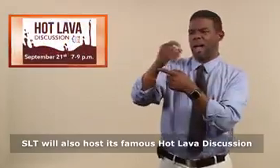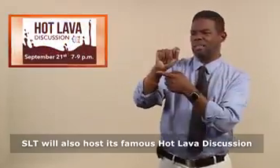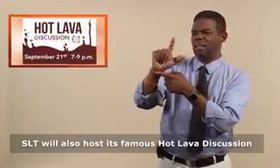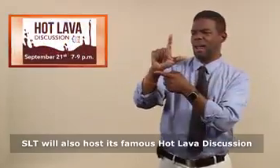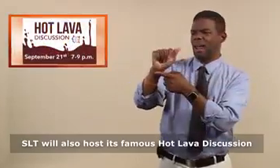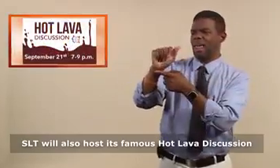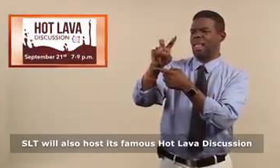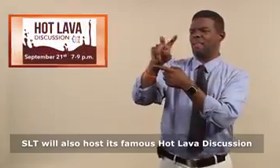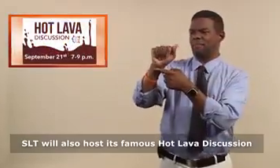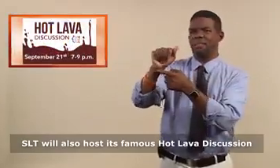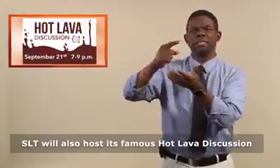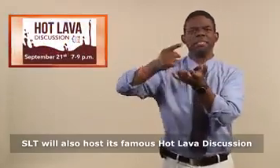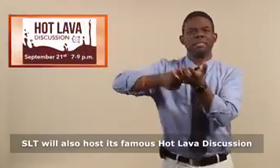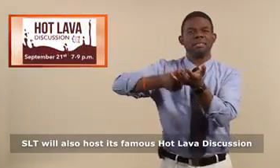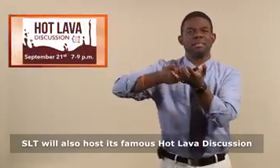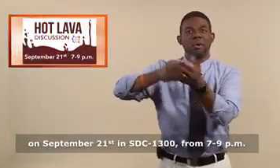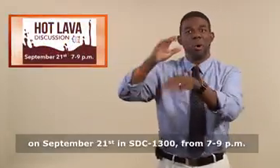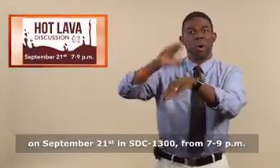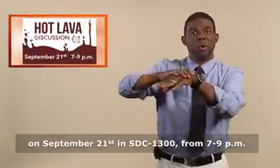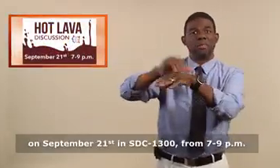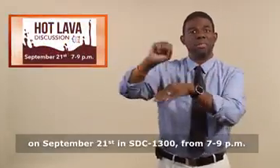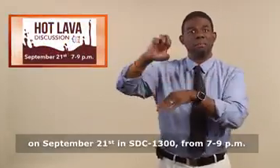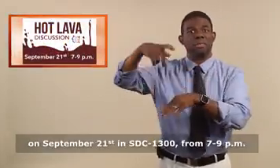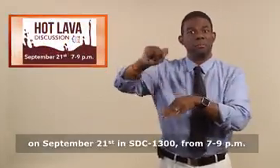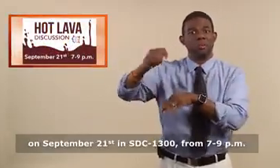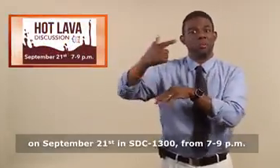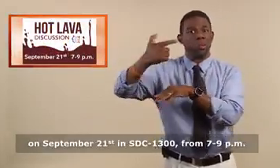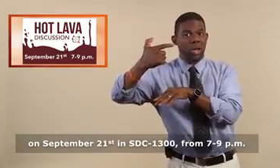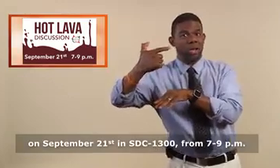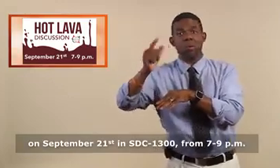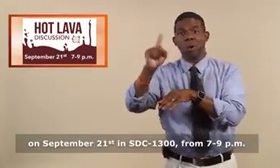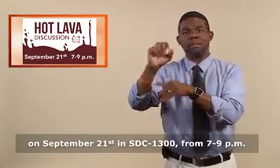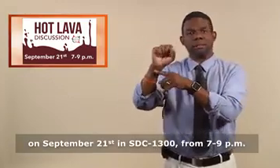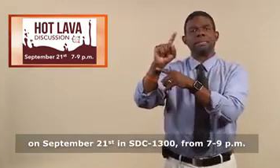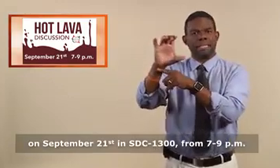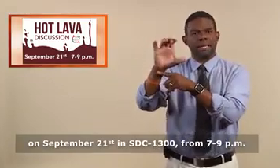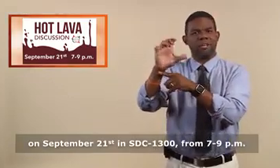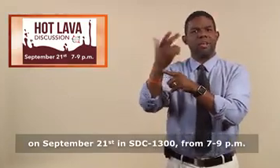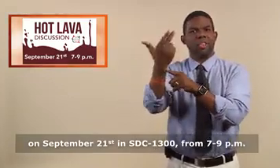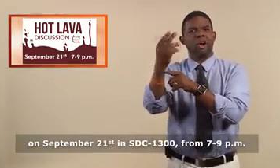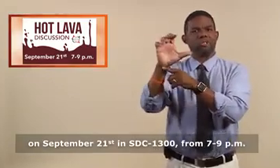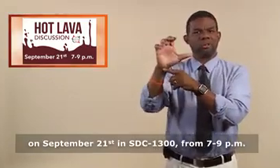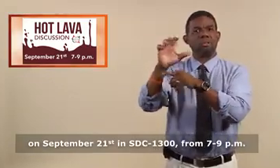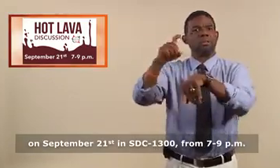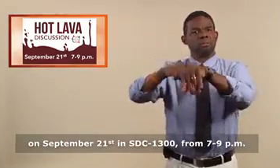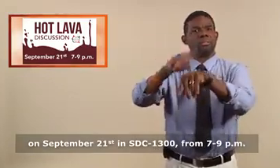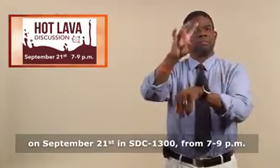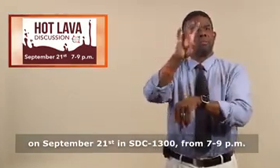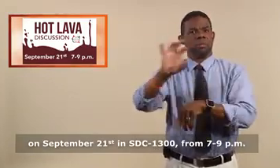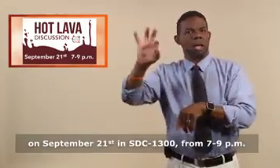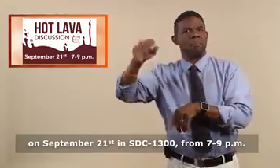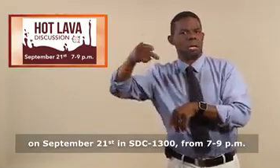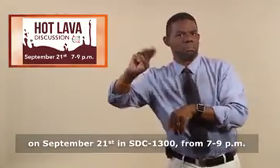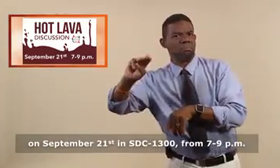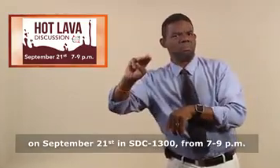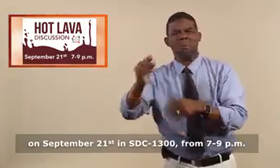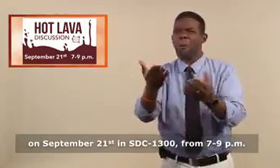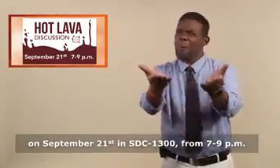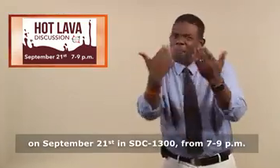famous Hot Lava discussion on September 21st in SDC 1300 from 7 to 9 p.m.